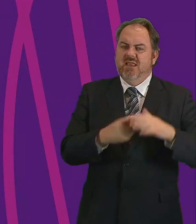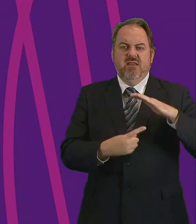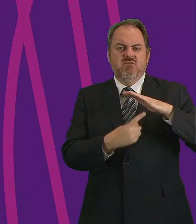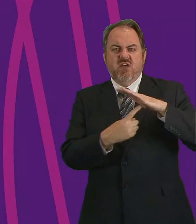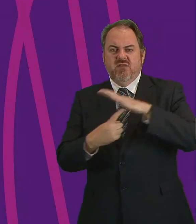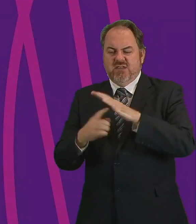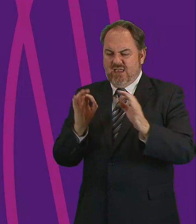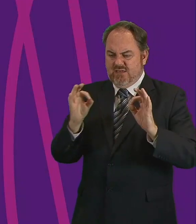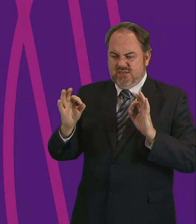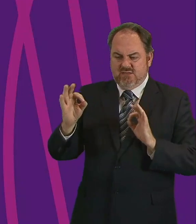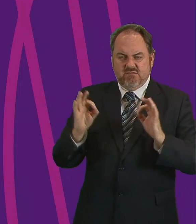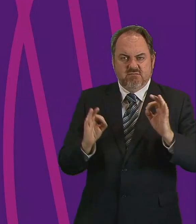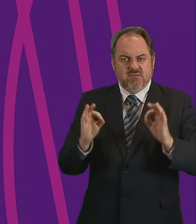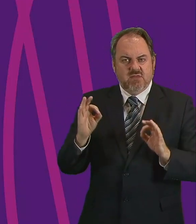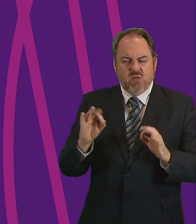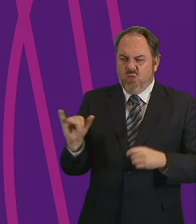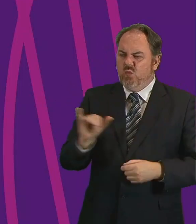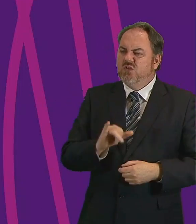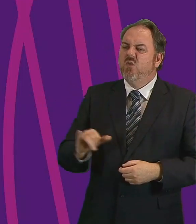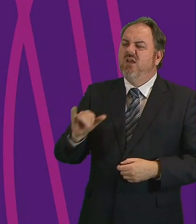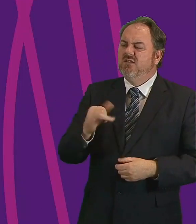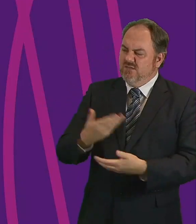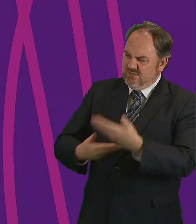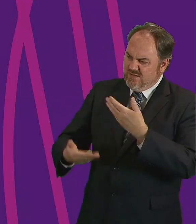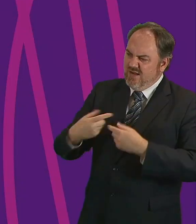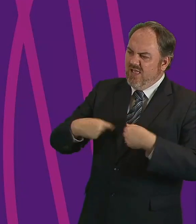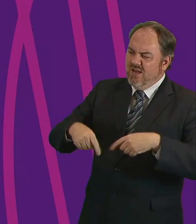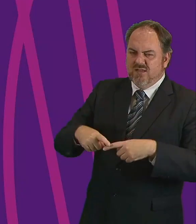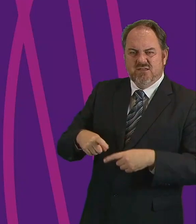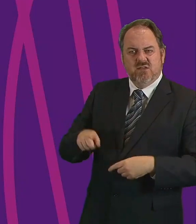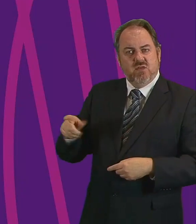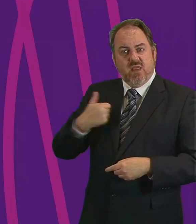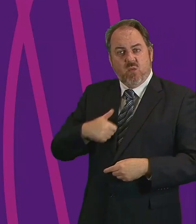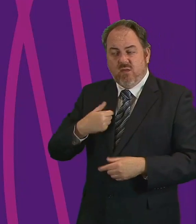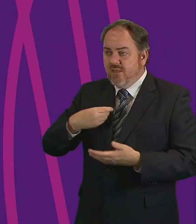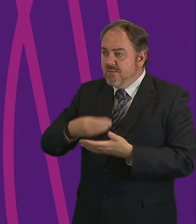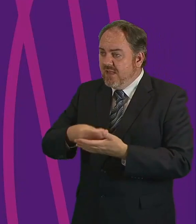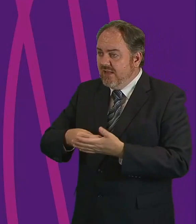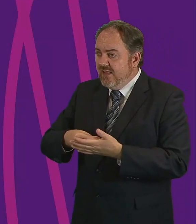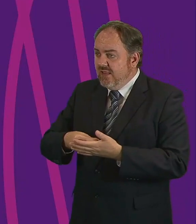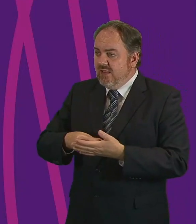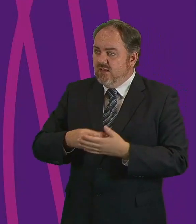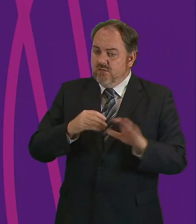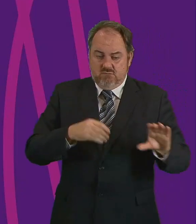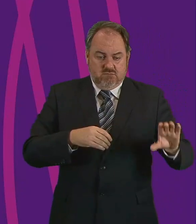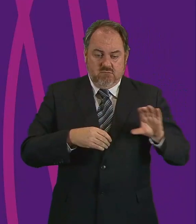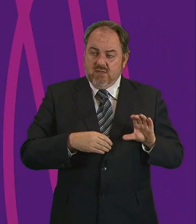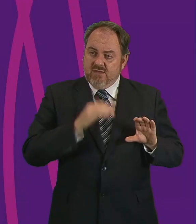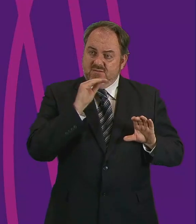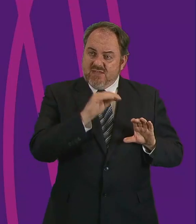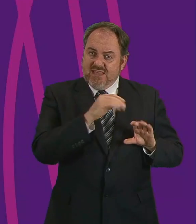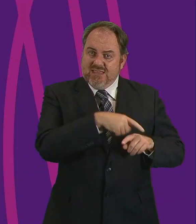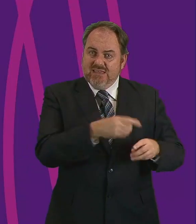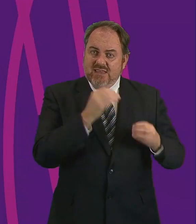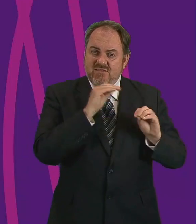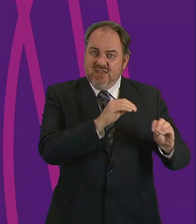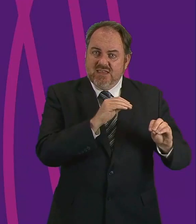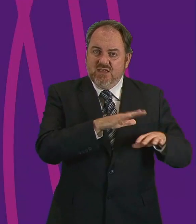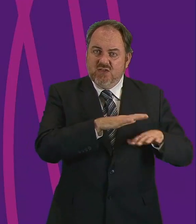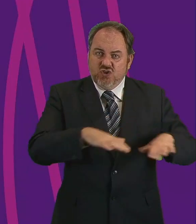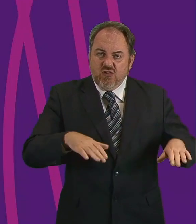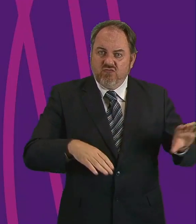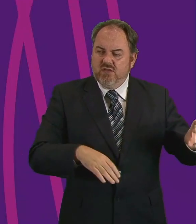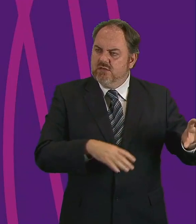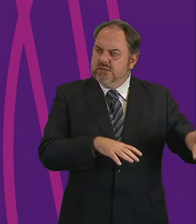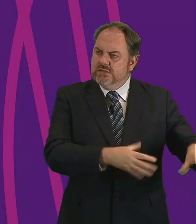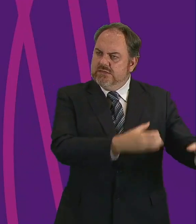money should come from. And also, do they want money to come from feeding our children to go into business? Do they want money to come from the health service